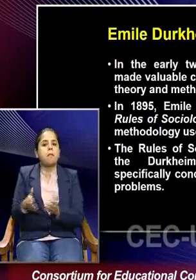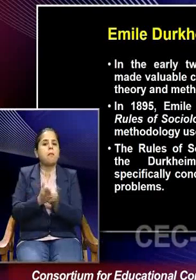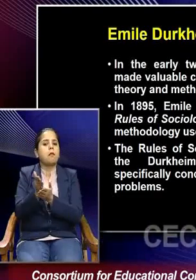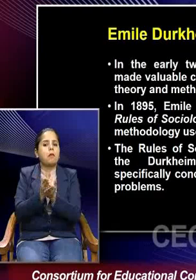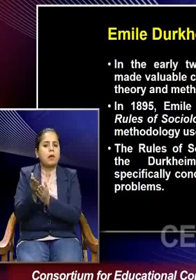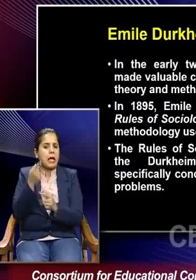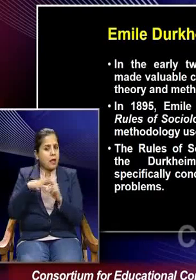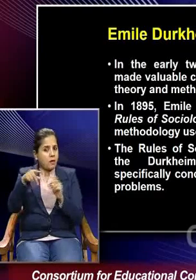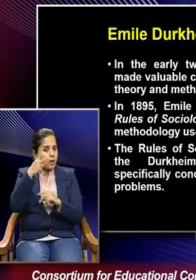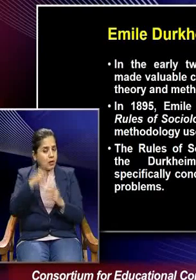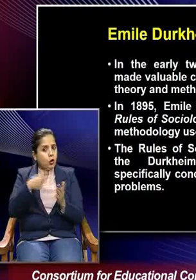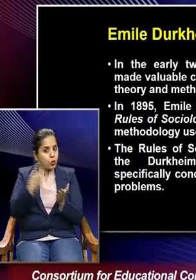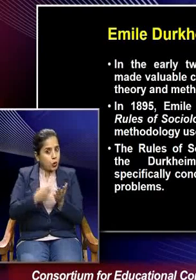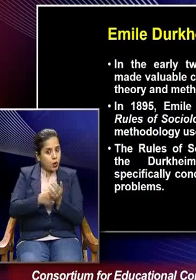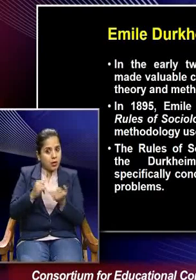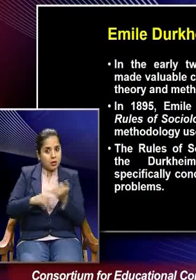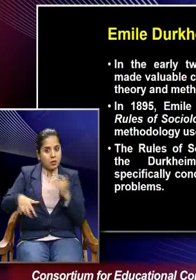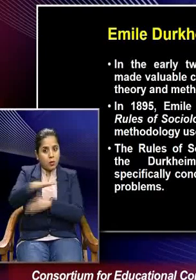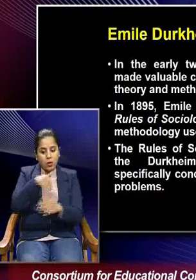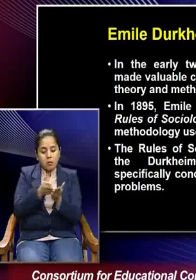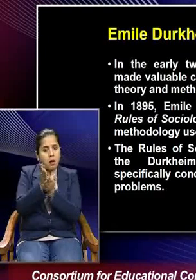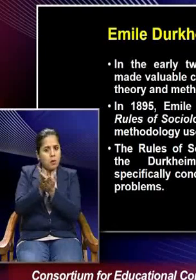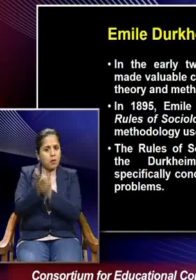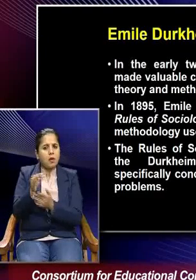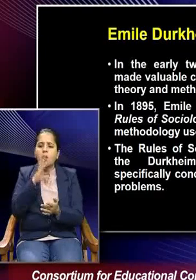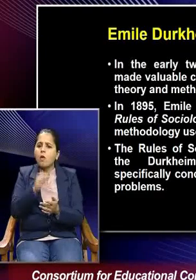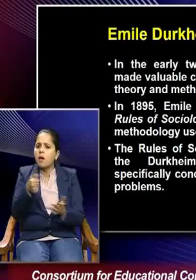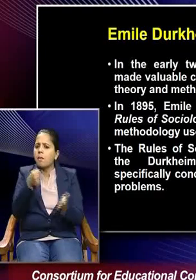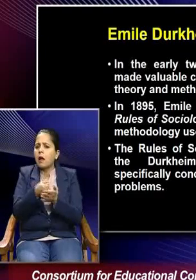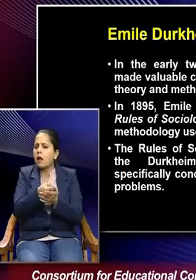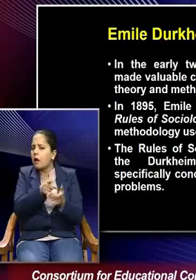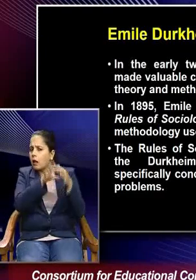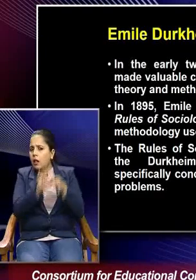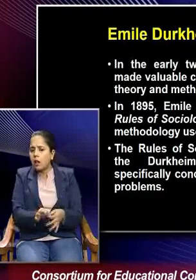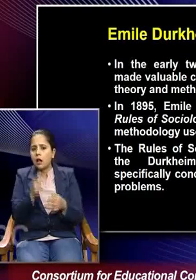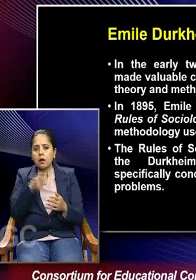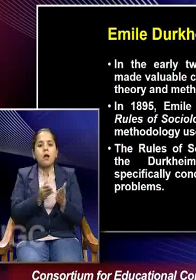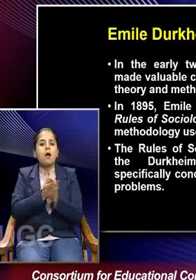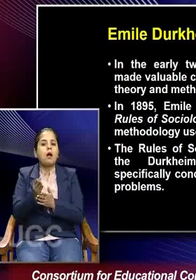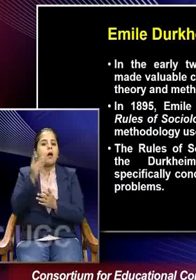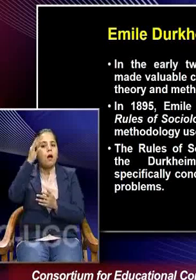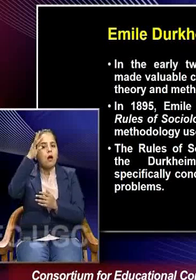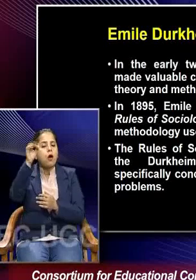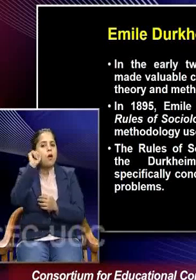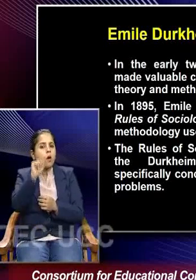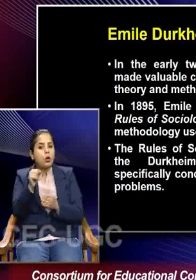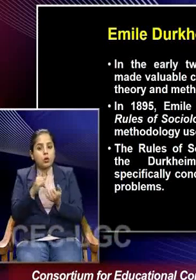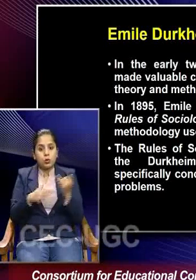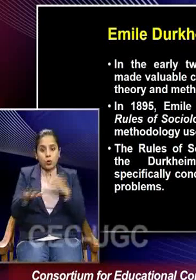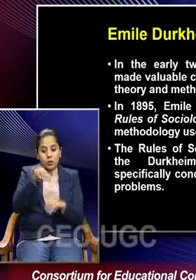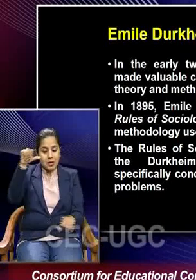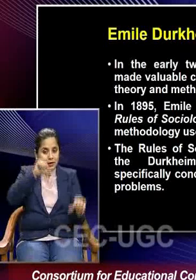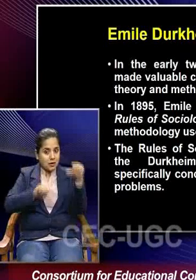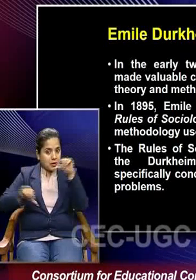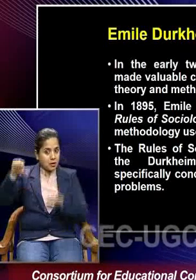you look into the Rules of Sociological Method, it is basically giving out the methodology that social science should